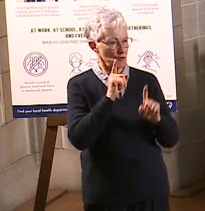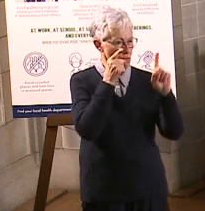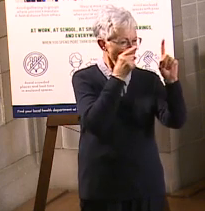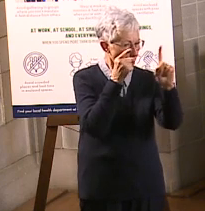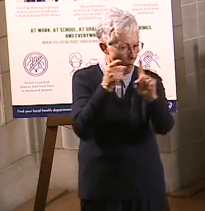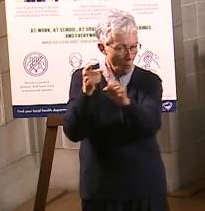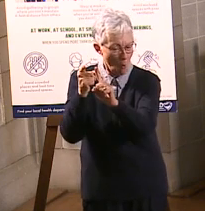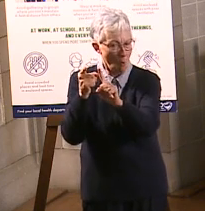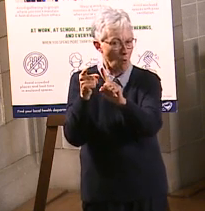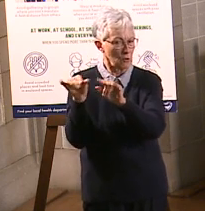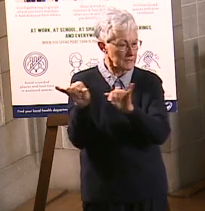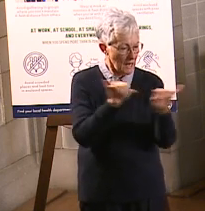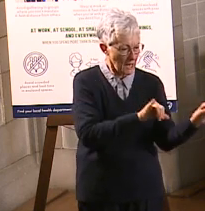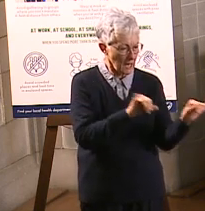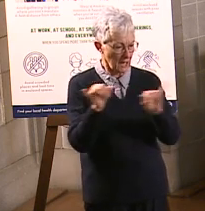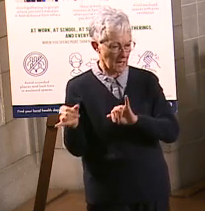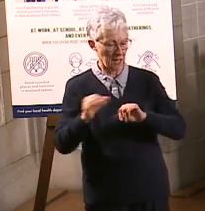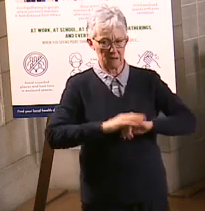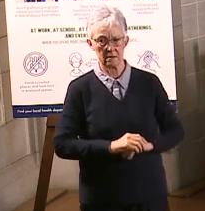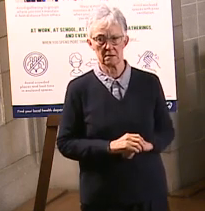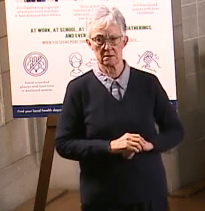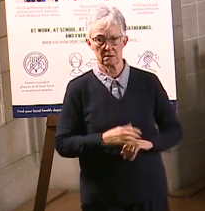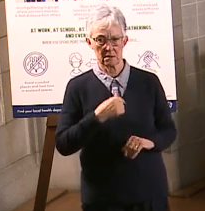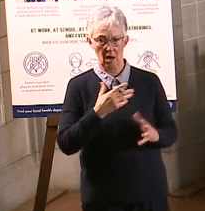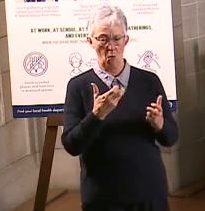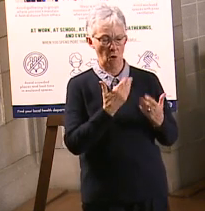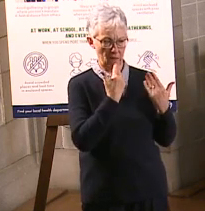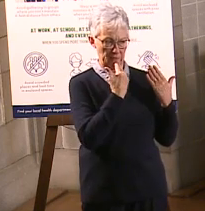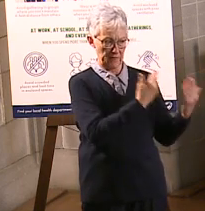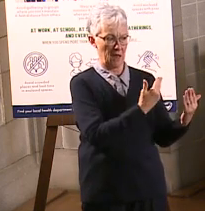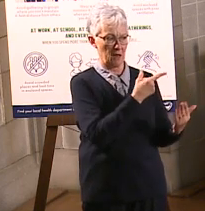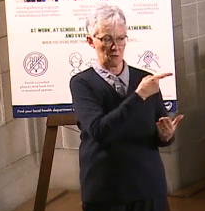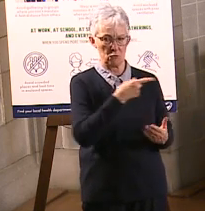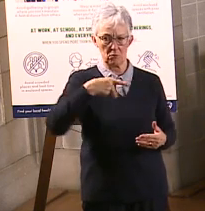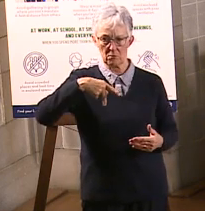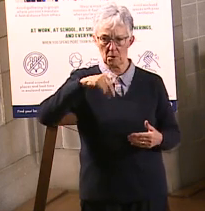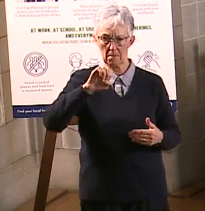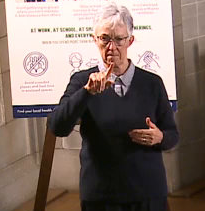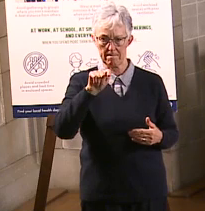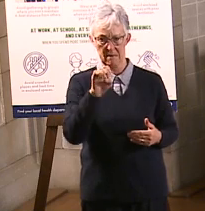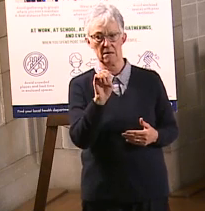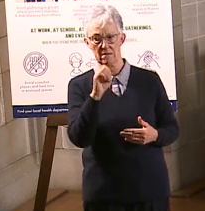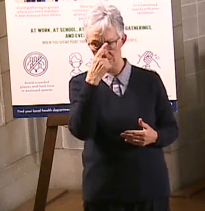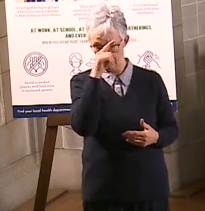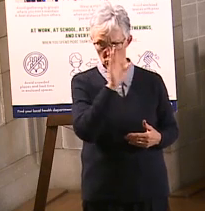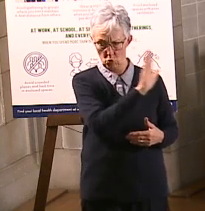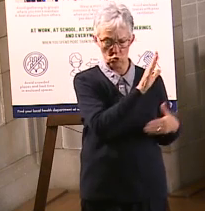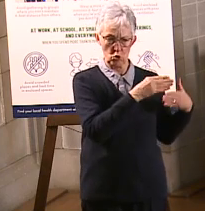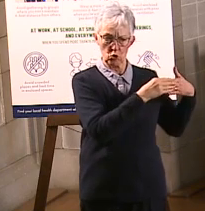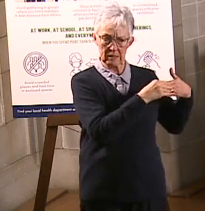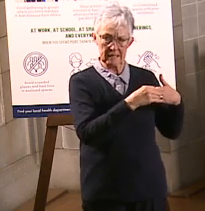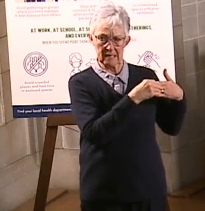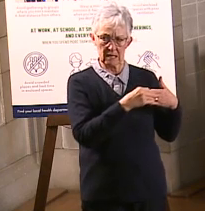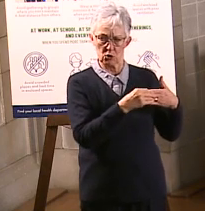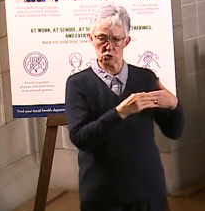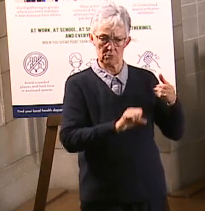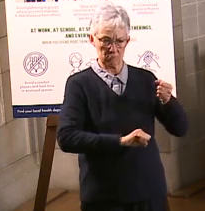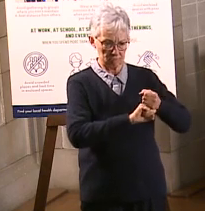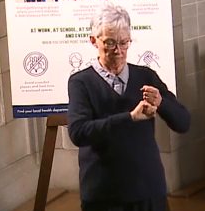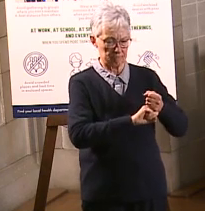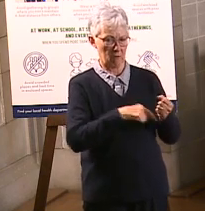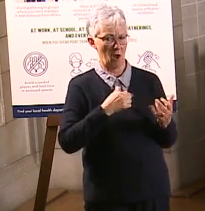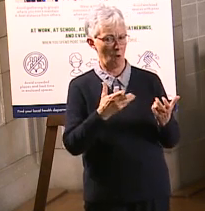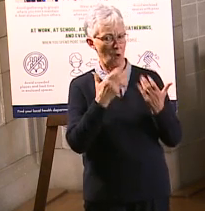I'd like to thank you personally, Pete, for your leadership. I'd like to thank your whole team in